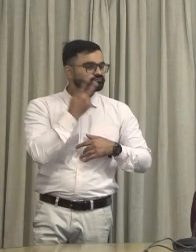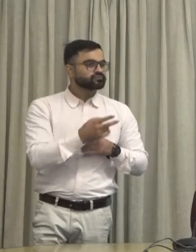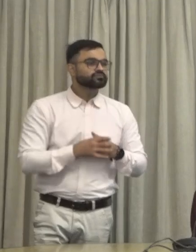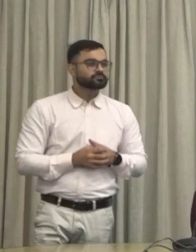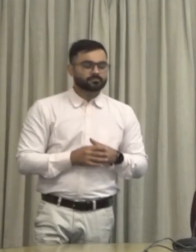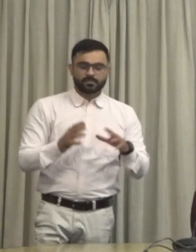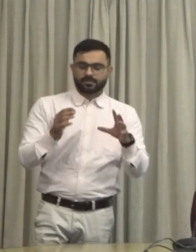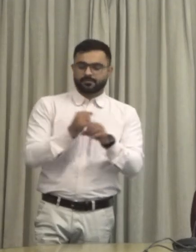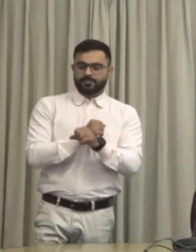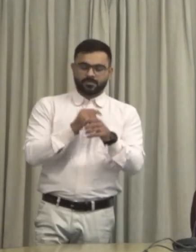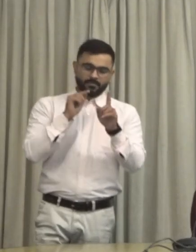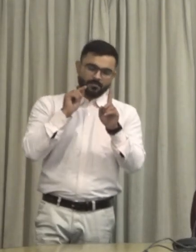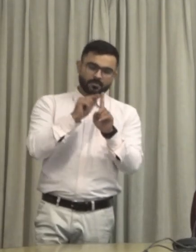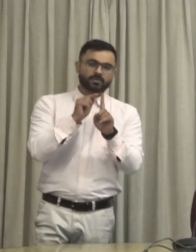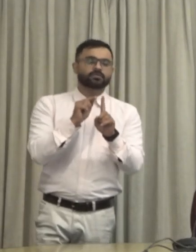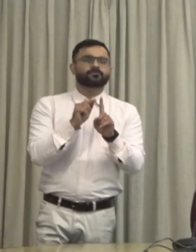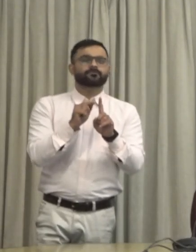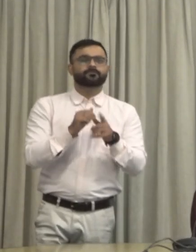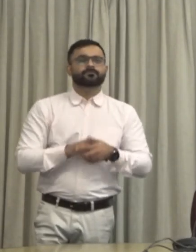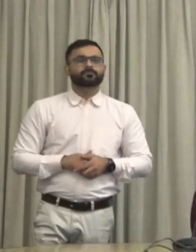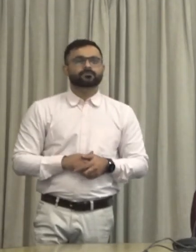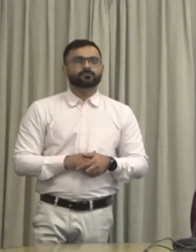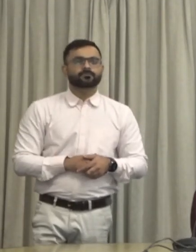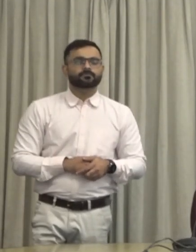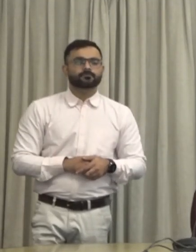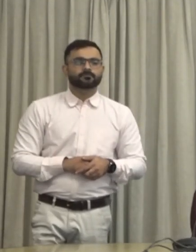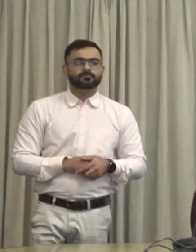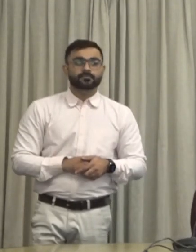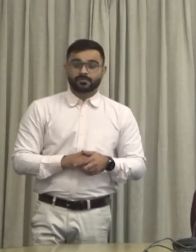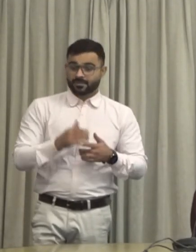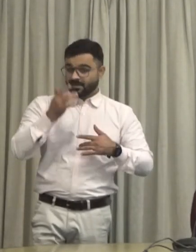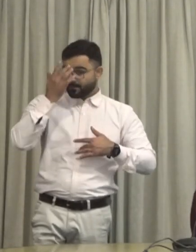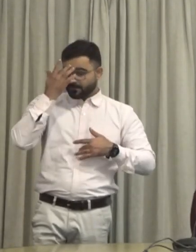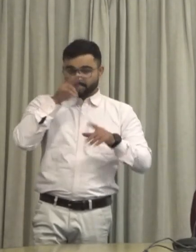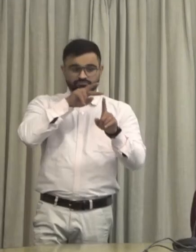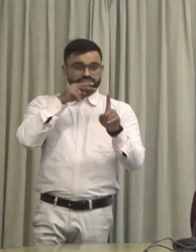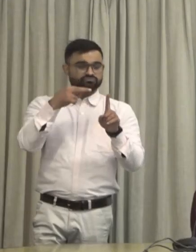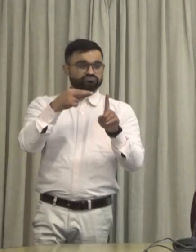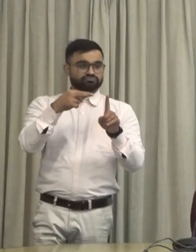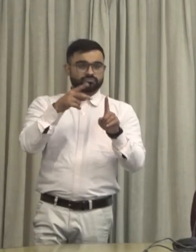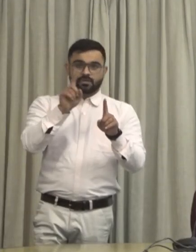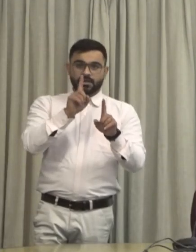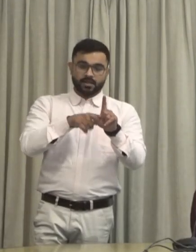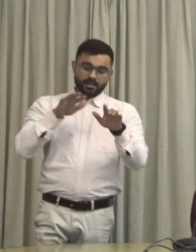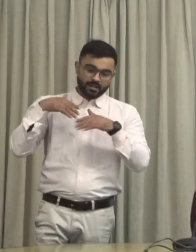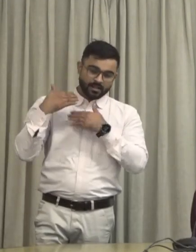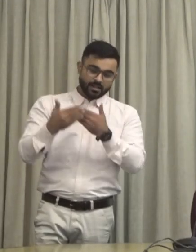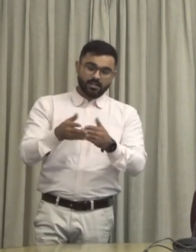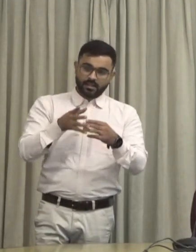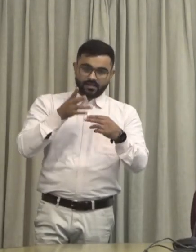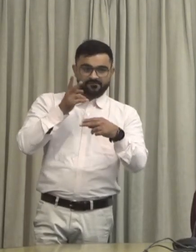they missed the main point of, from the patient's perspective, 11 years of vegetative